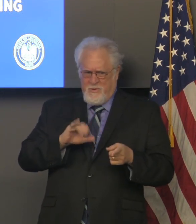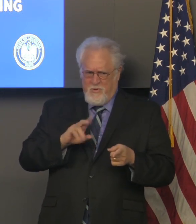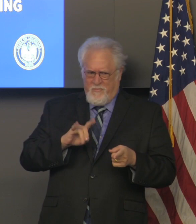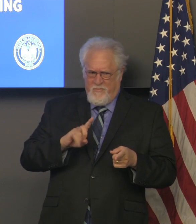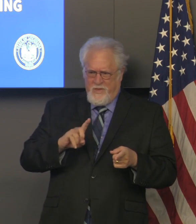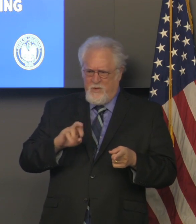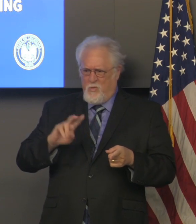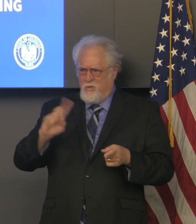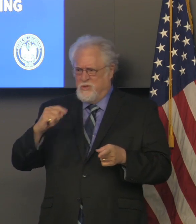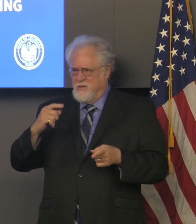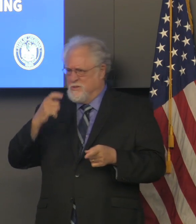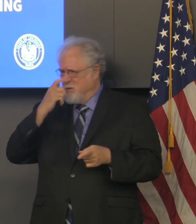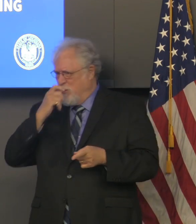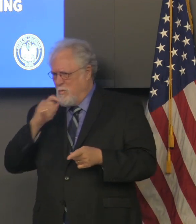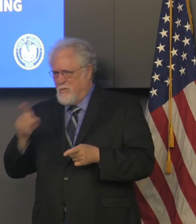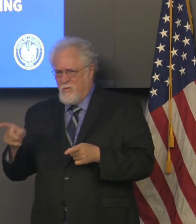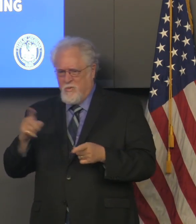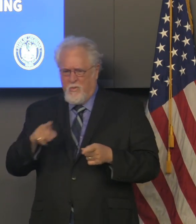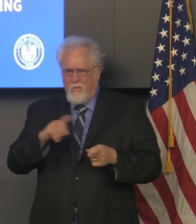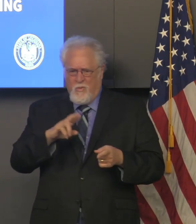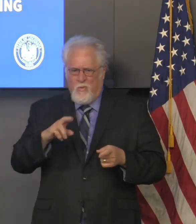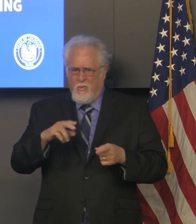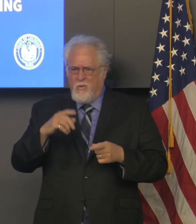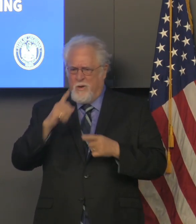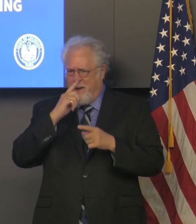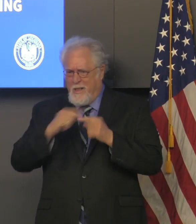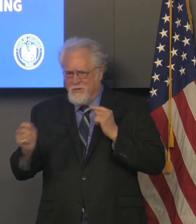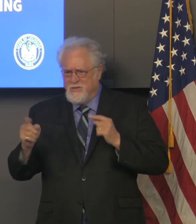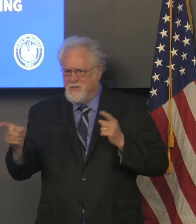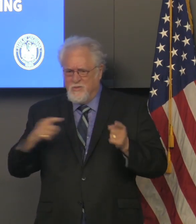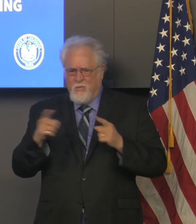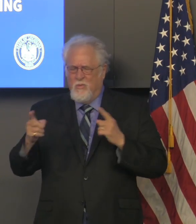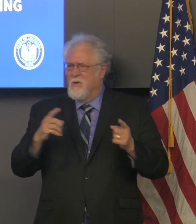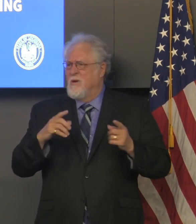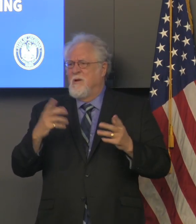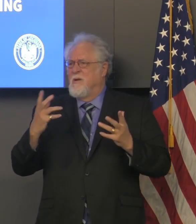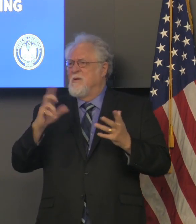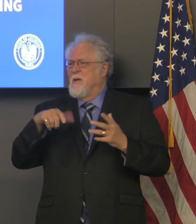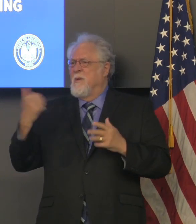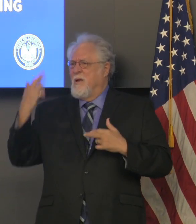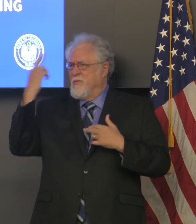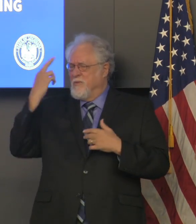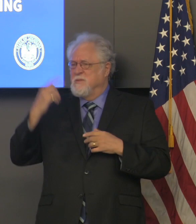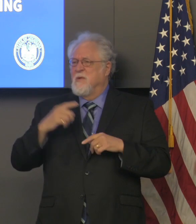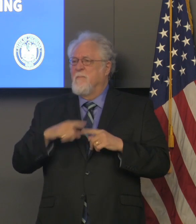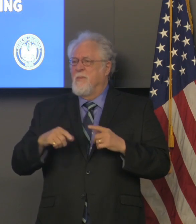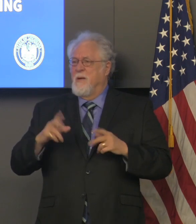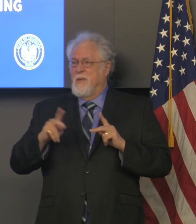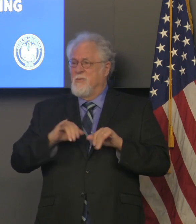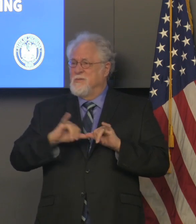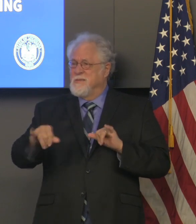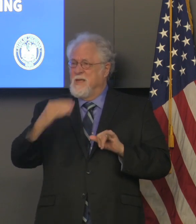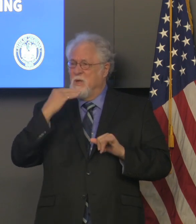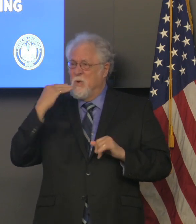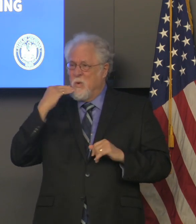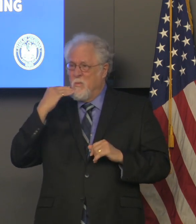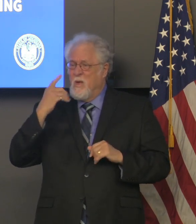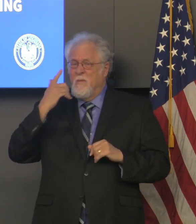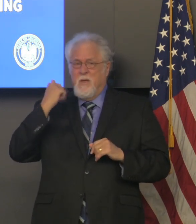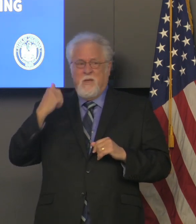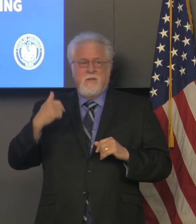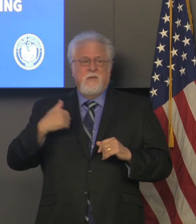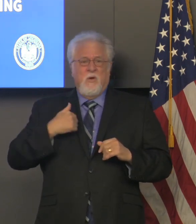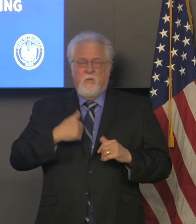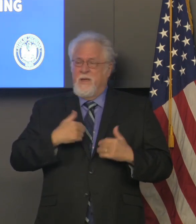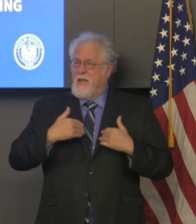sometimes what is COVID and what is some other common ailment. But having people stay home, because we